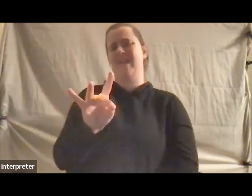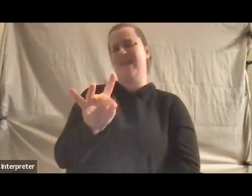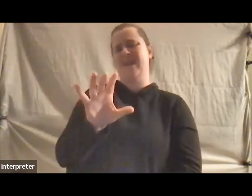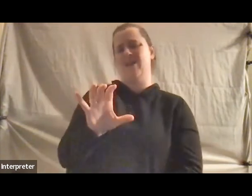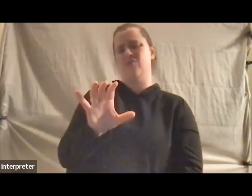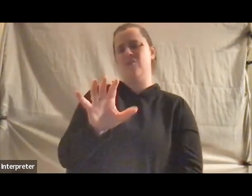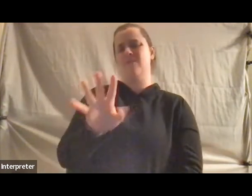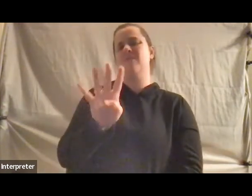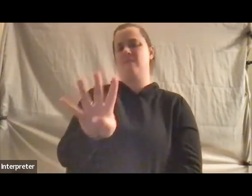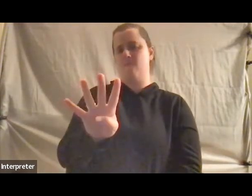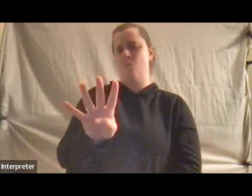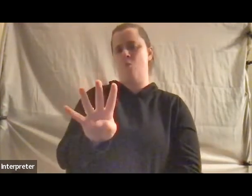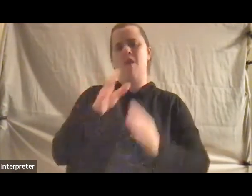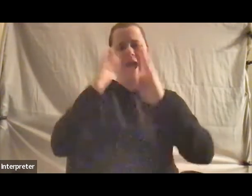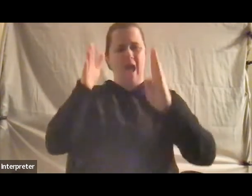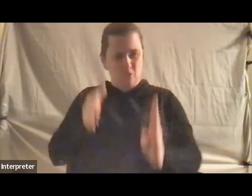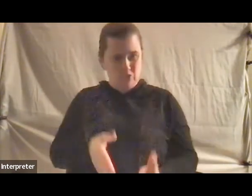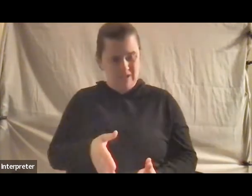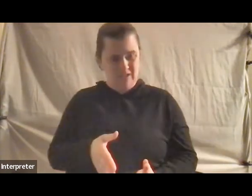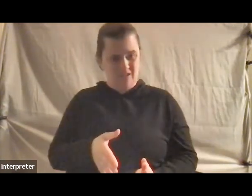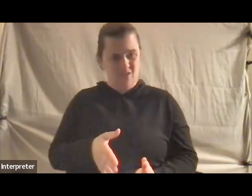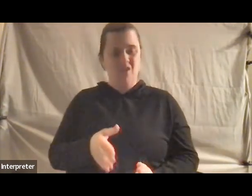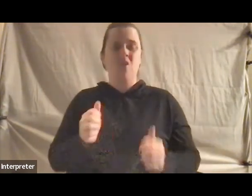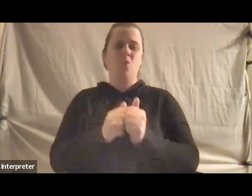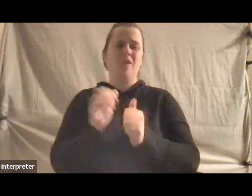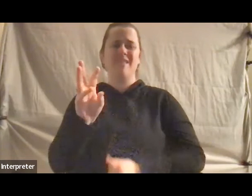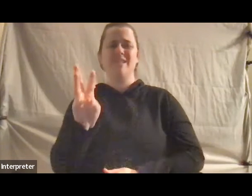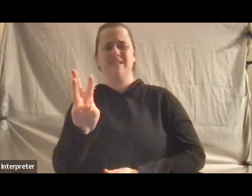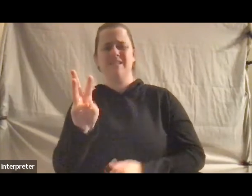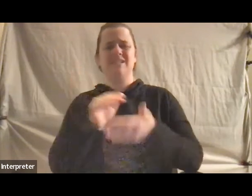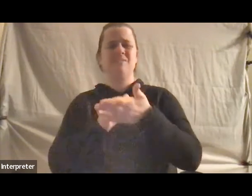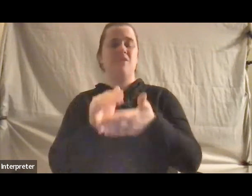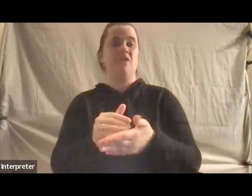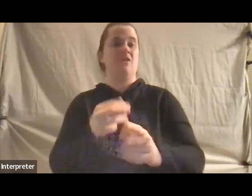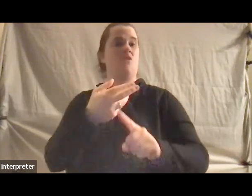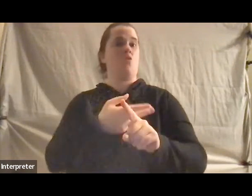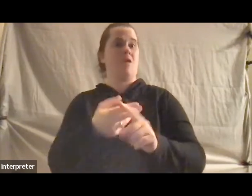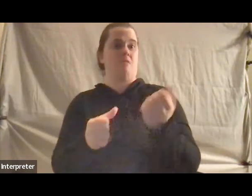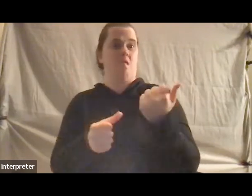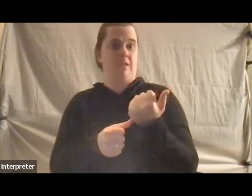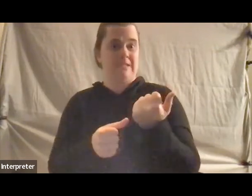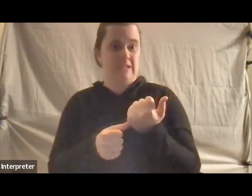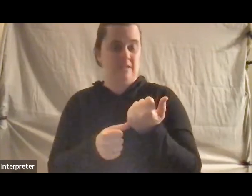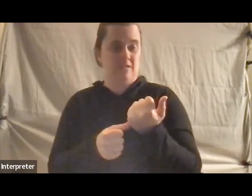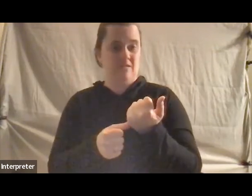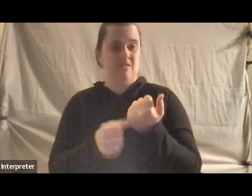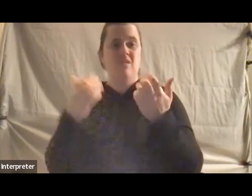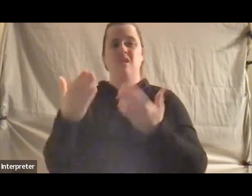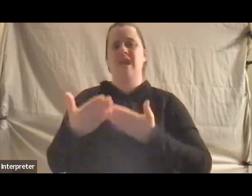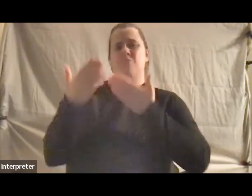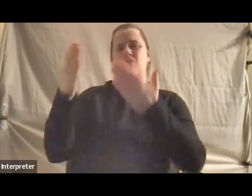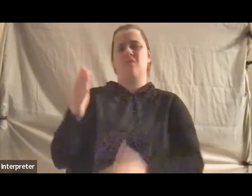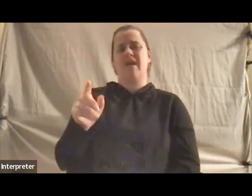854 households with over 6 million in rental assistance and provided